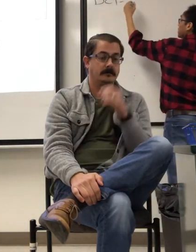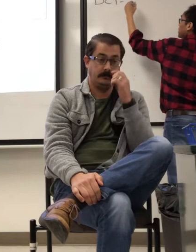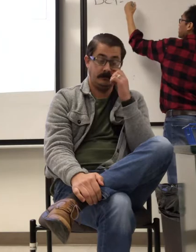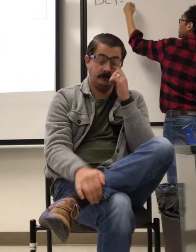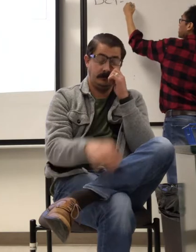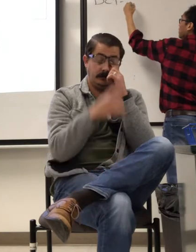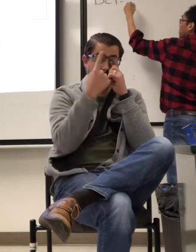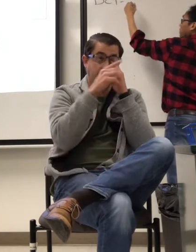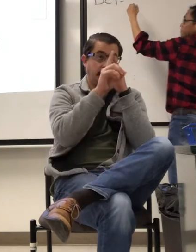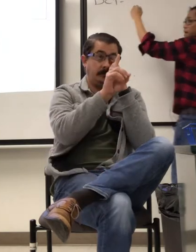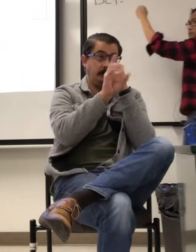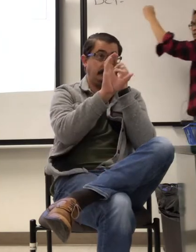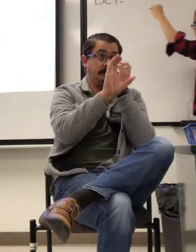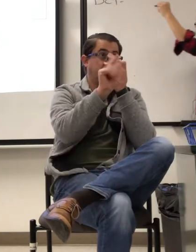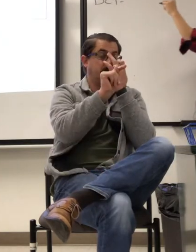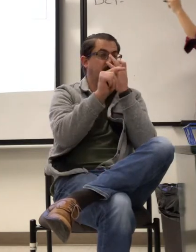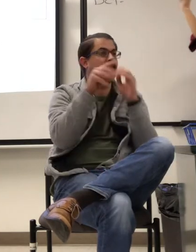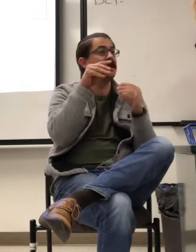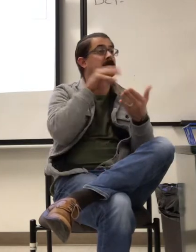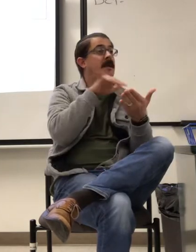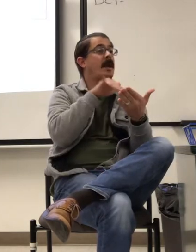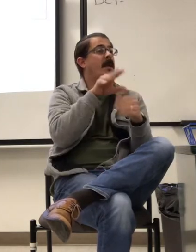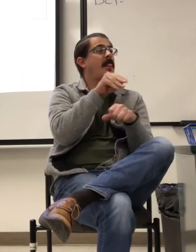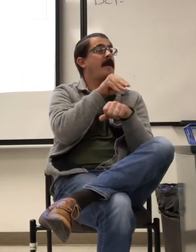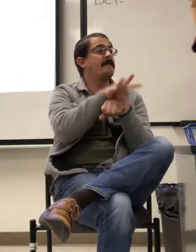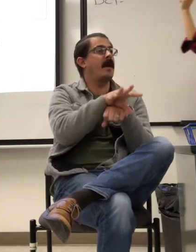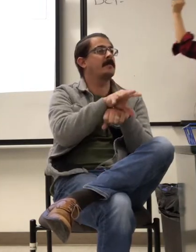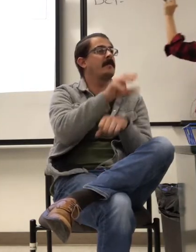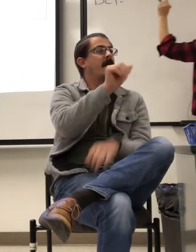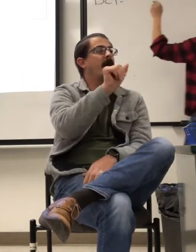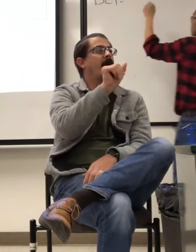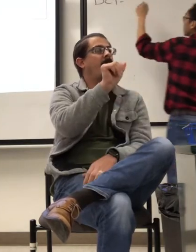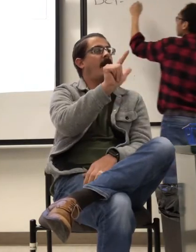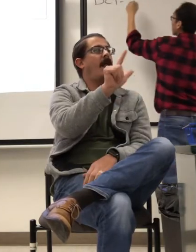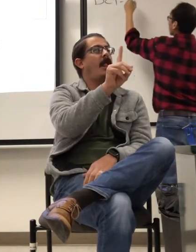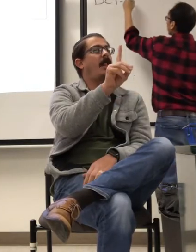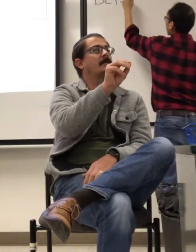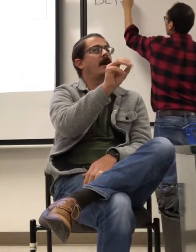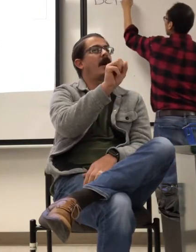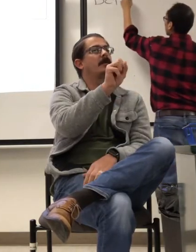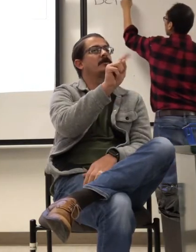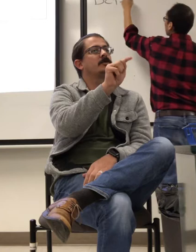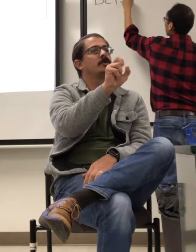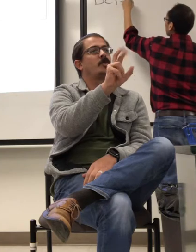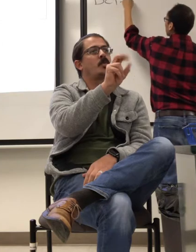For the DCT, study the effects of aldosterone.